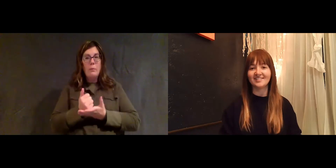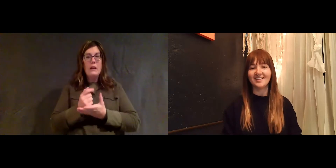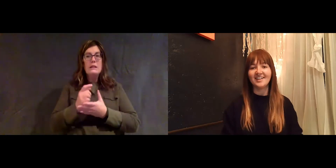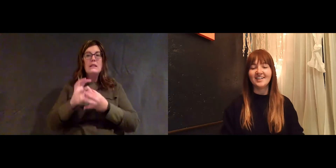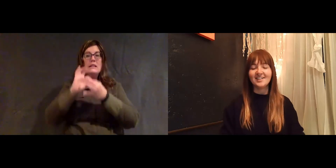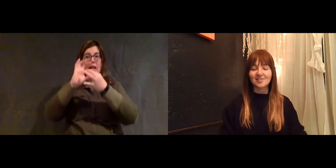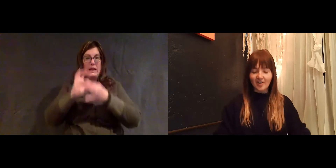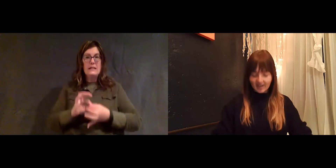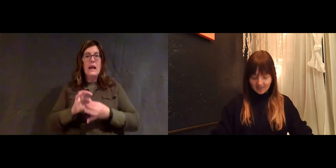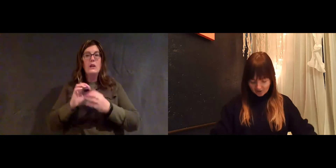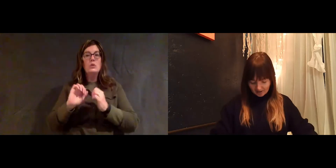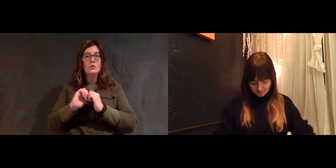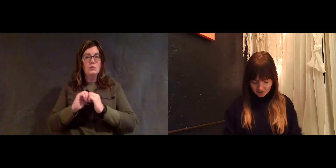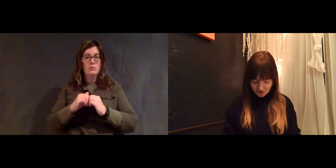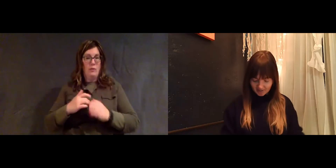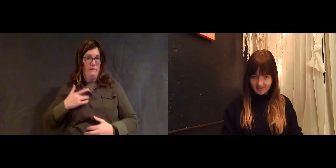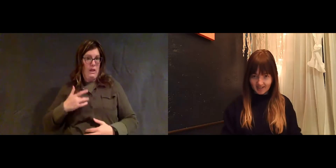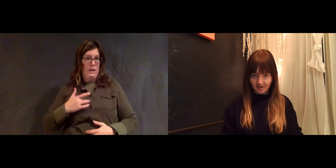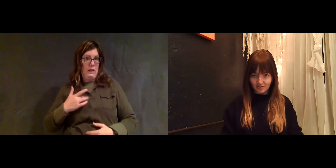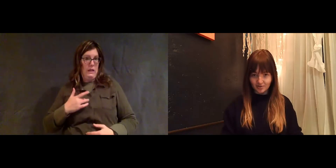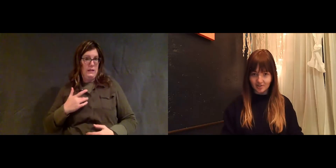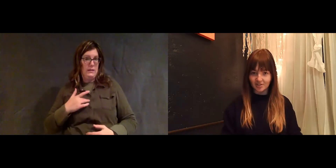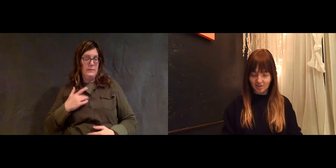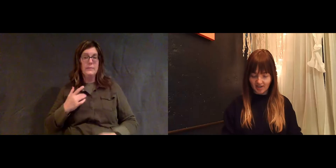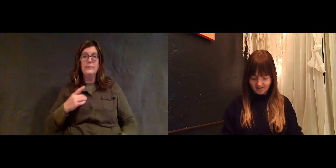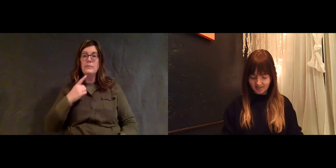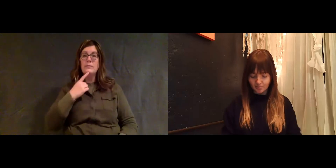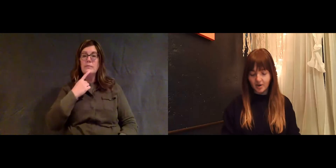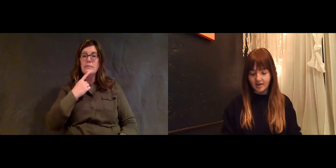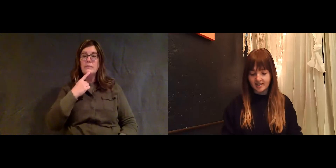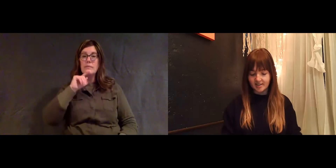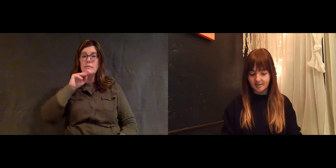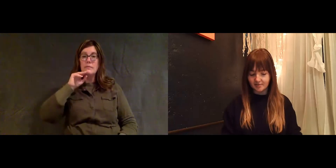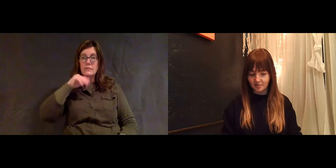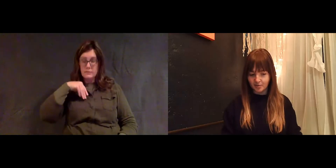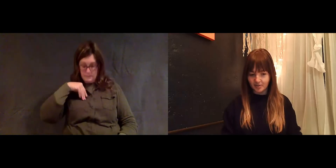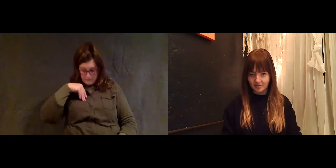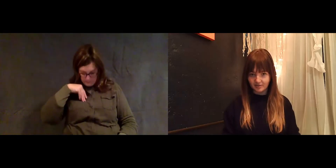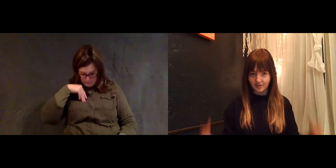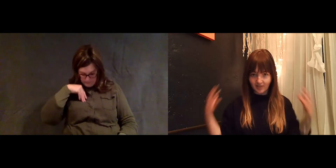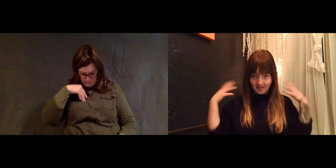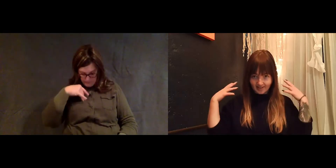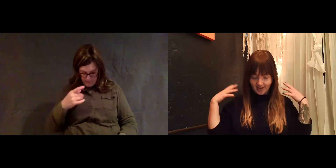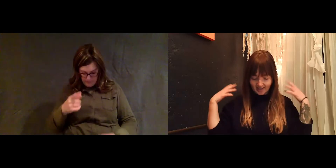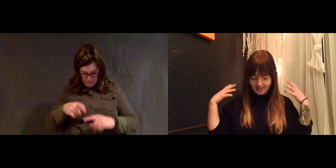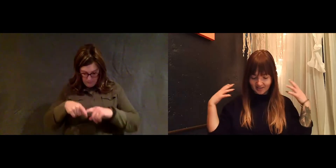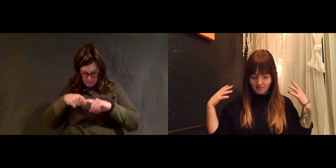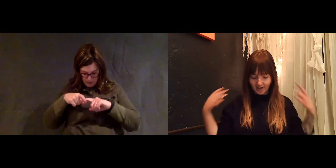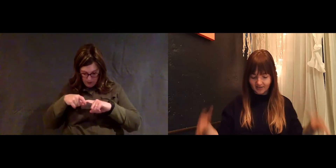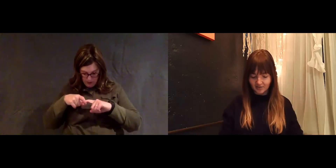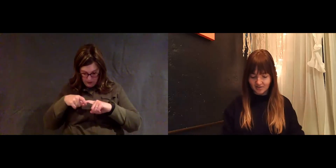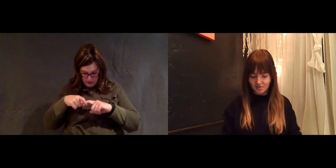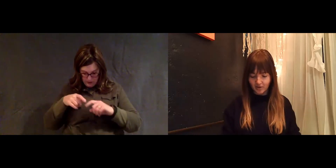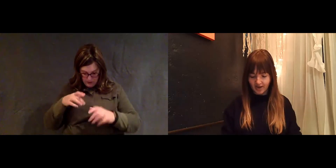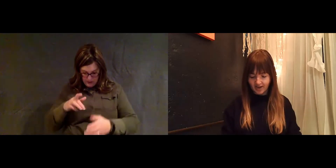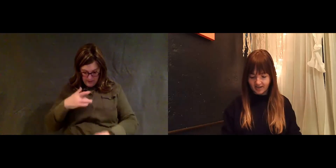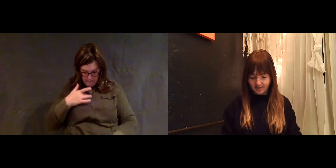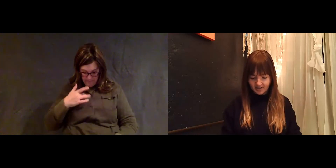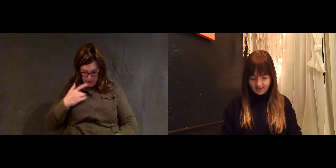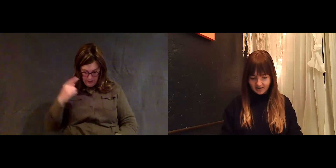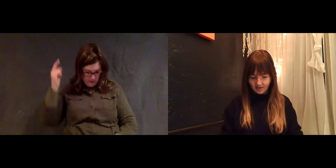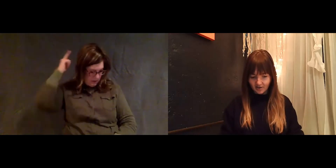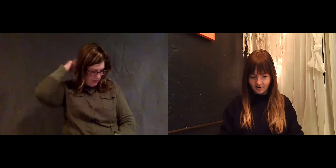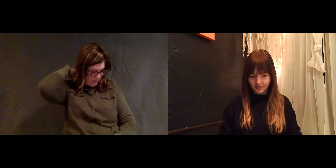feeling. So go ahead and drop your chin down toward your chest and pause here for a moment. Feel that length in the back of your spine